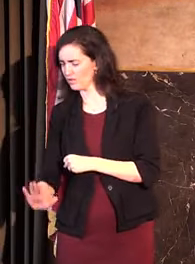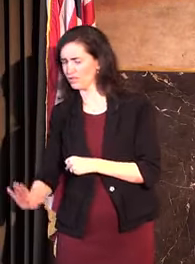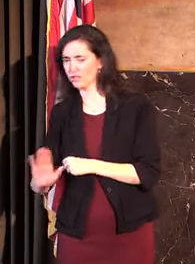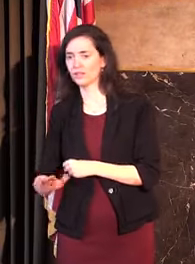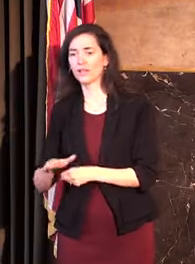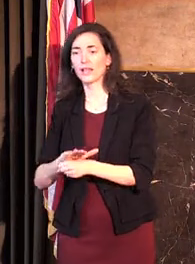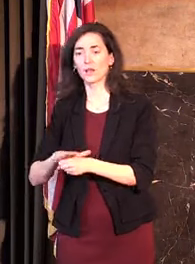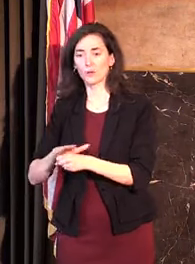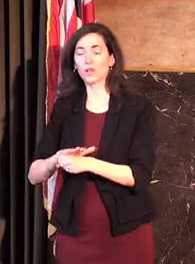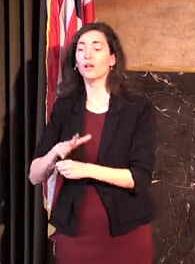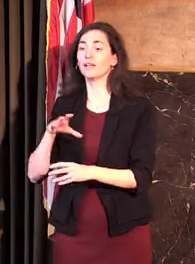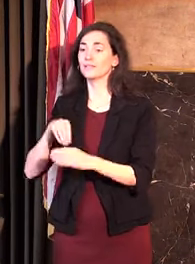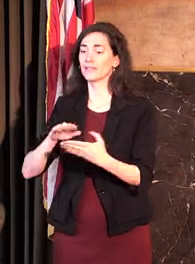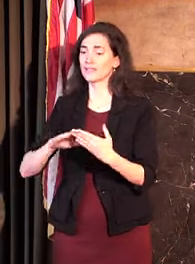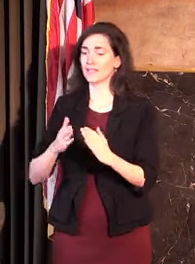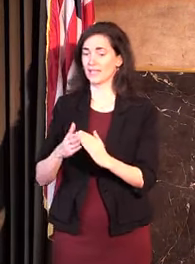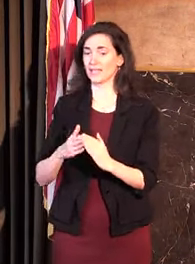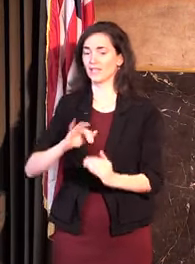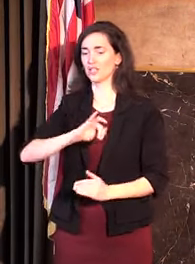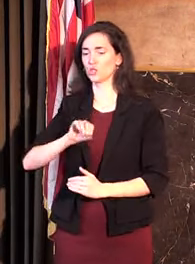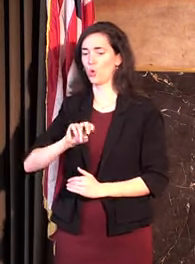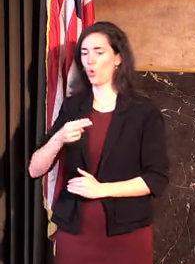province that includes the town of Johannesburg.